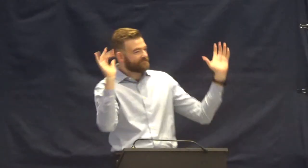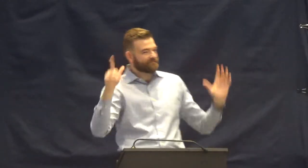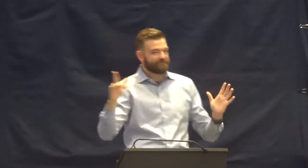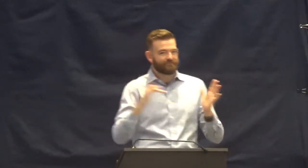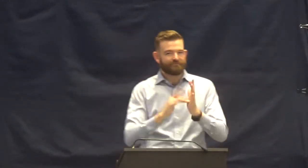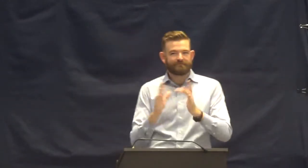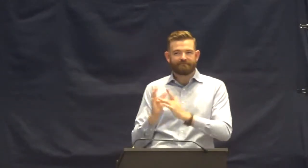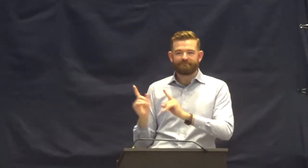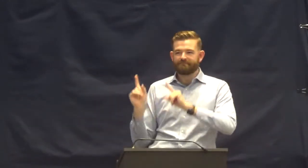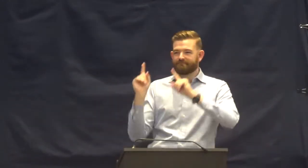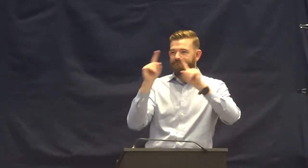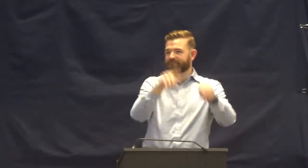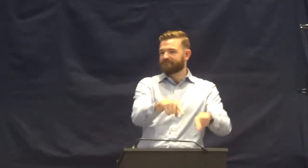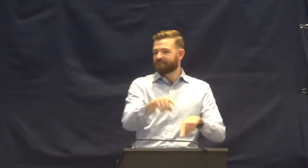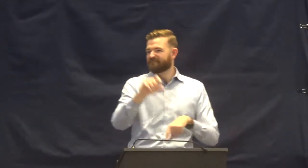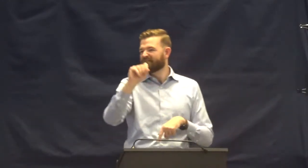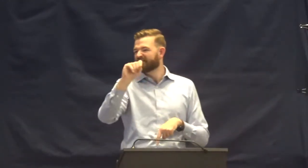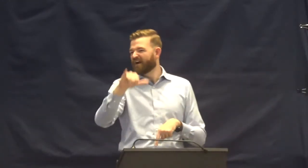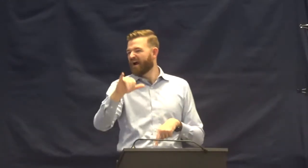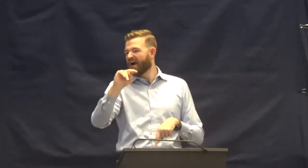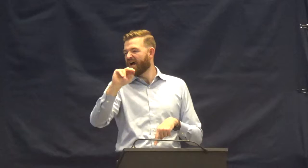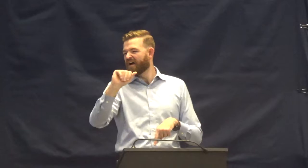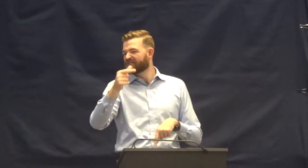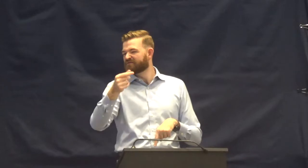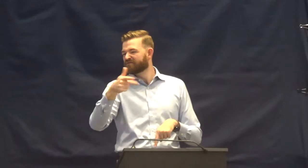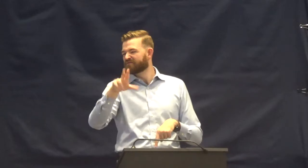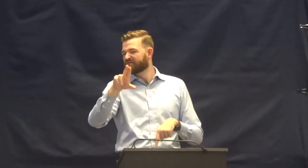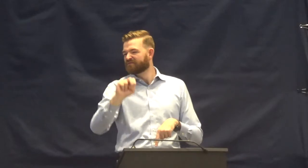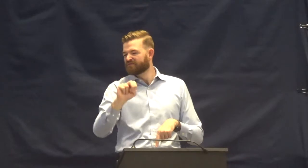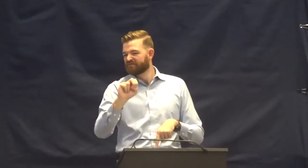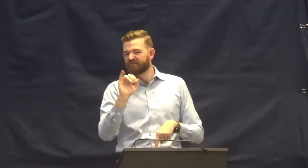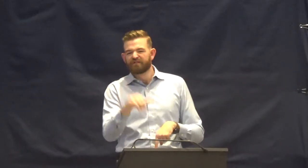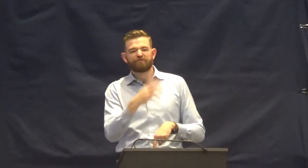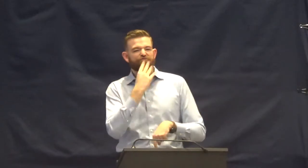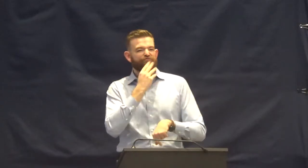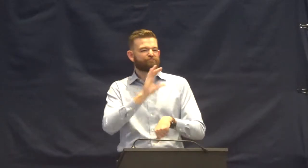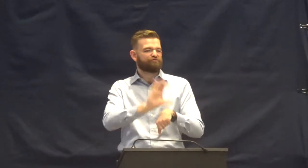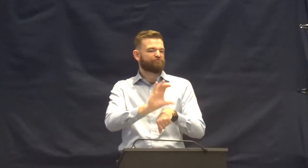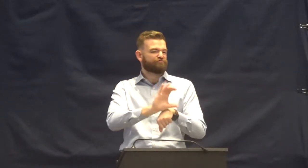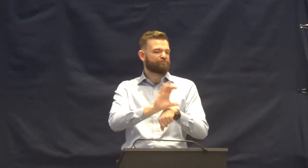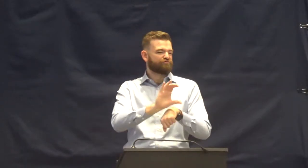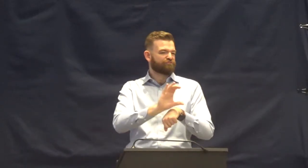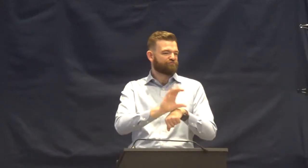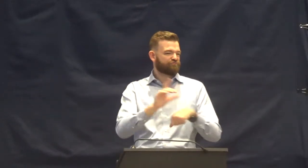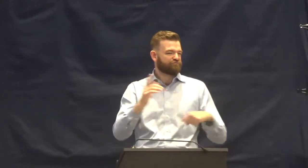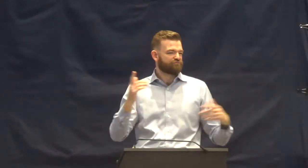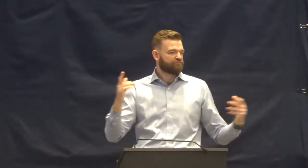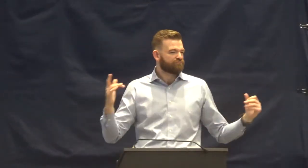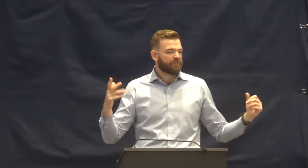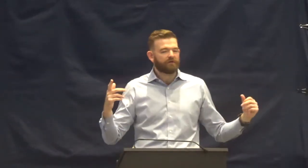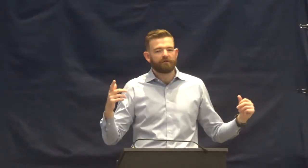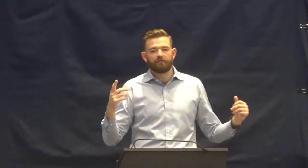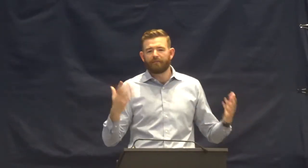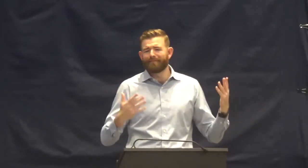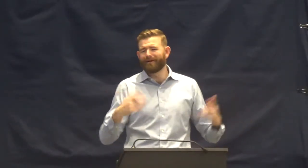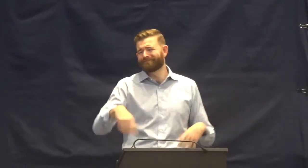So I want you to have that in mind and imagine Jesus coming into the Nazarene synagogue.